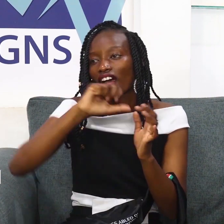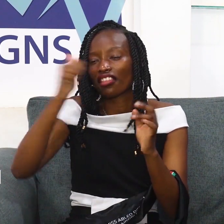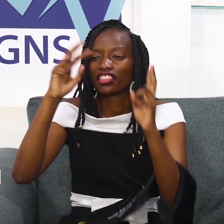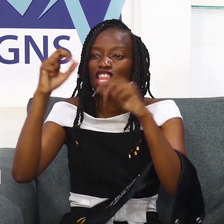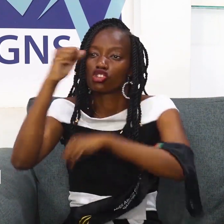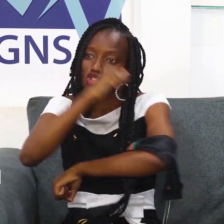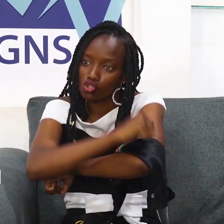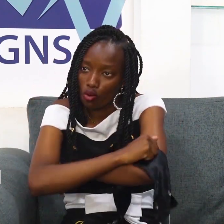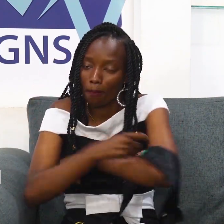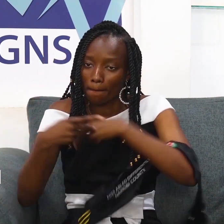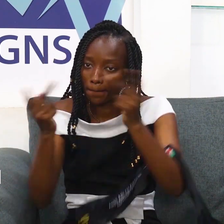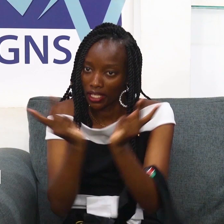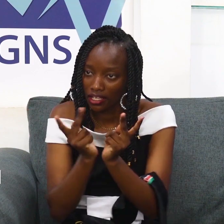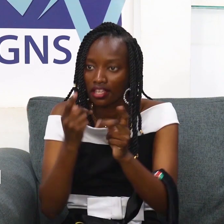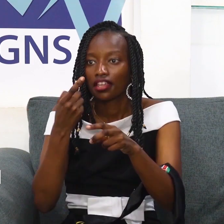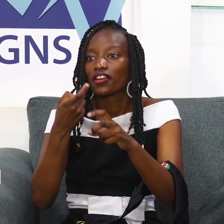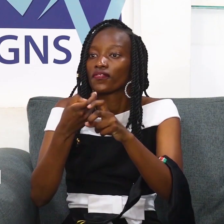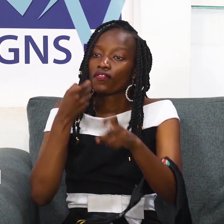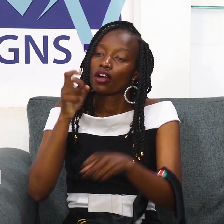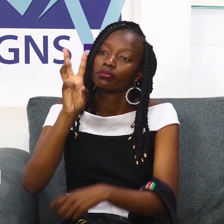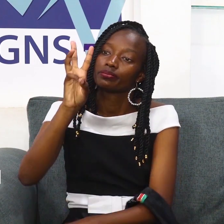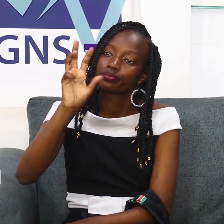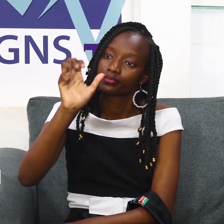then when I moved to another school